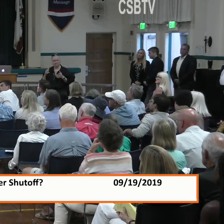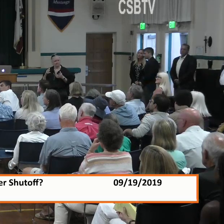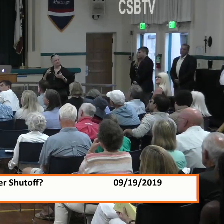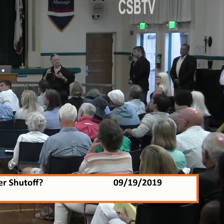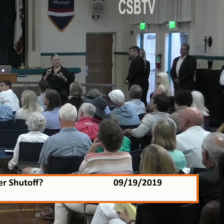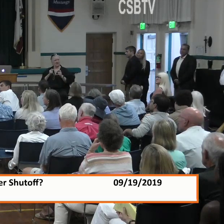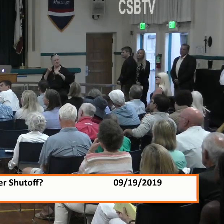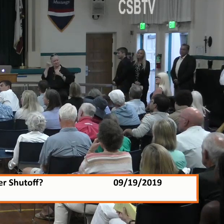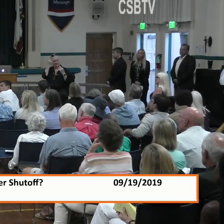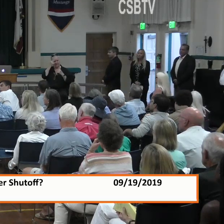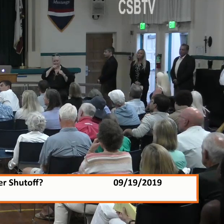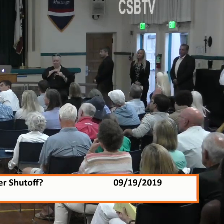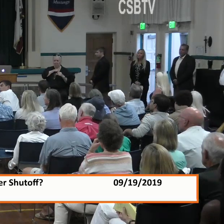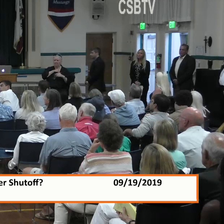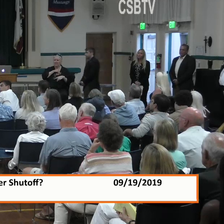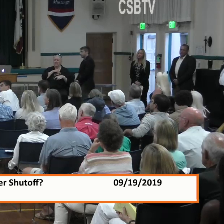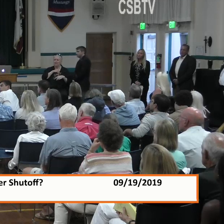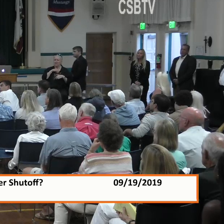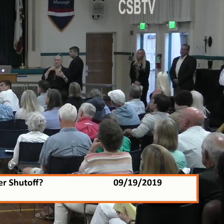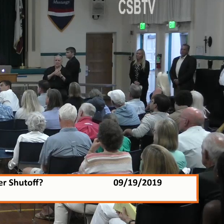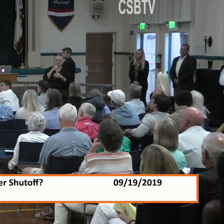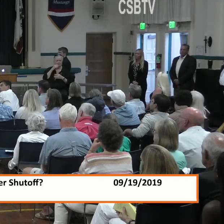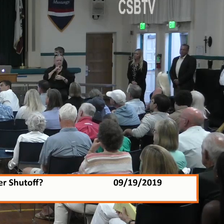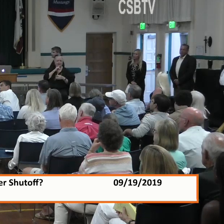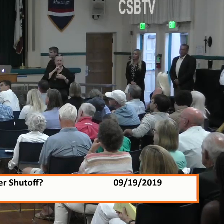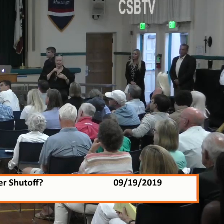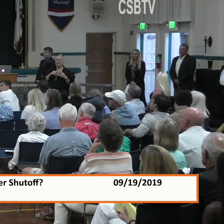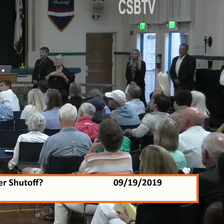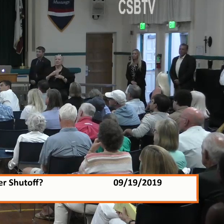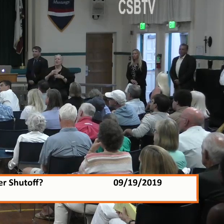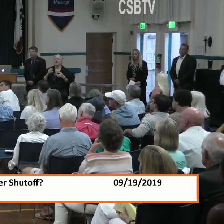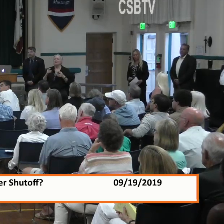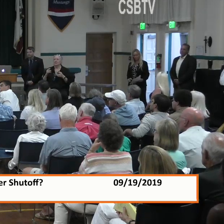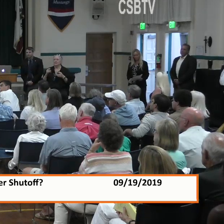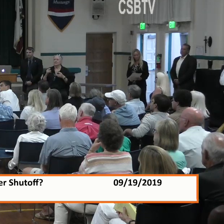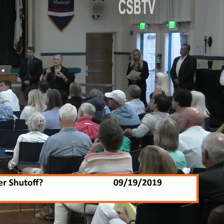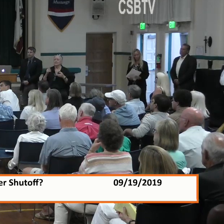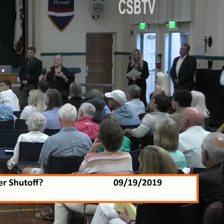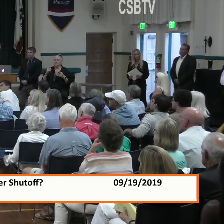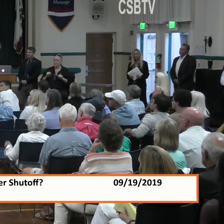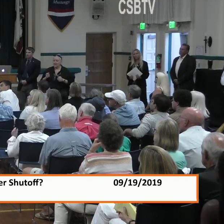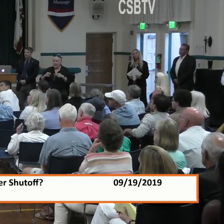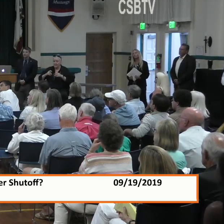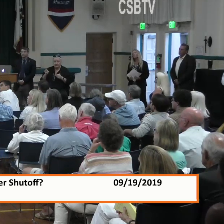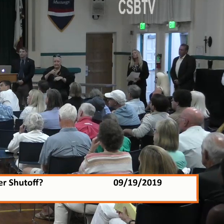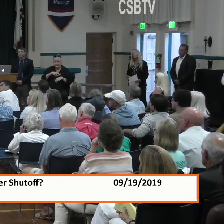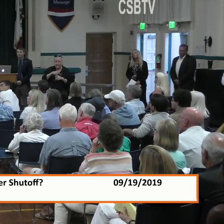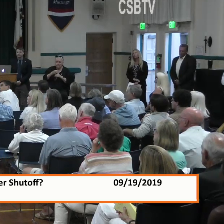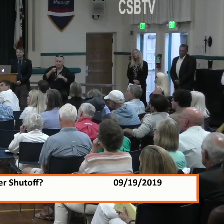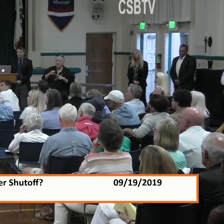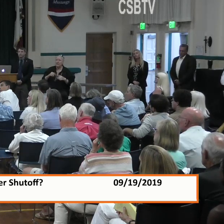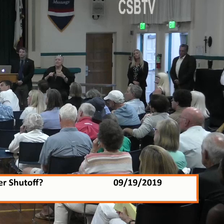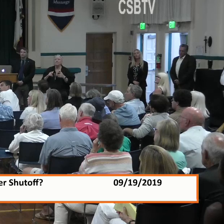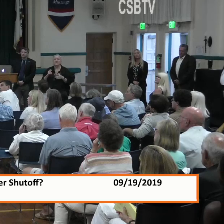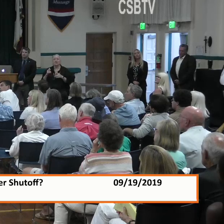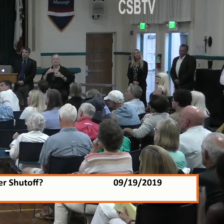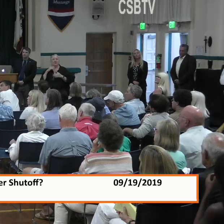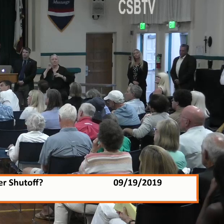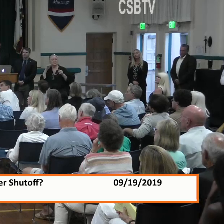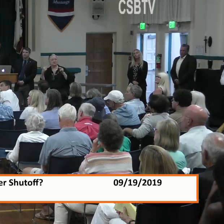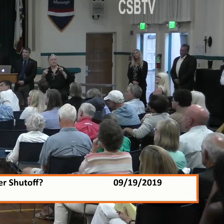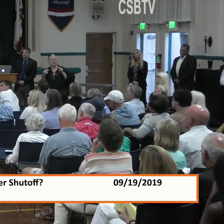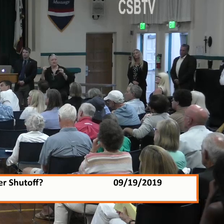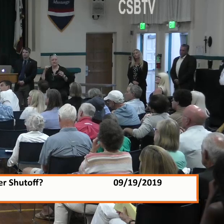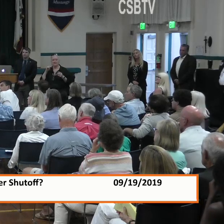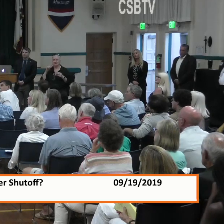adjust ourselves to this new reality. It was upon us and could happen to us at any time. But from my perspective, this was